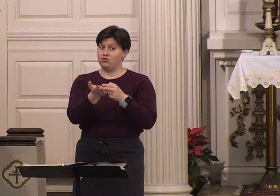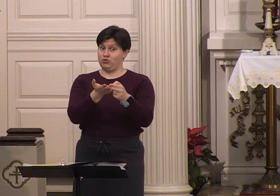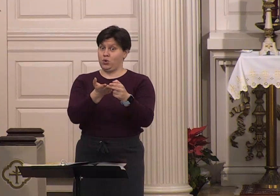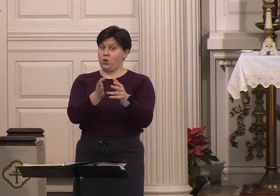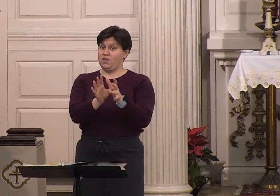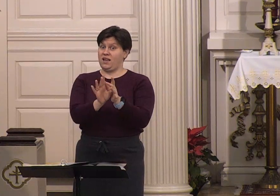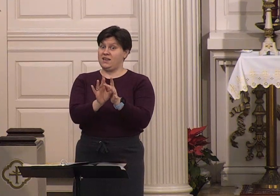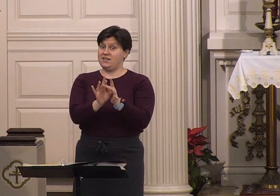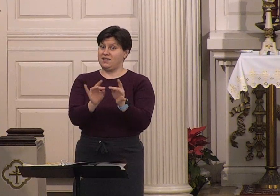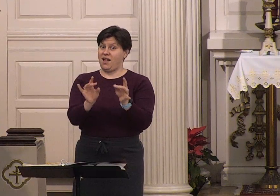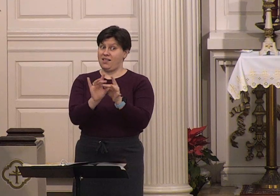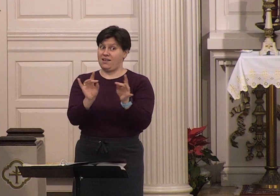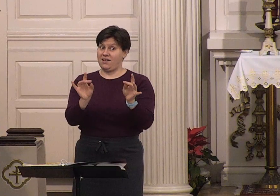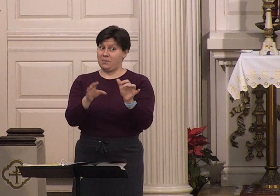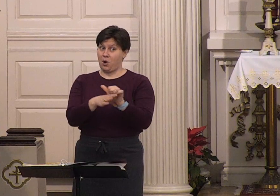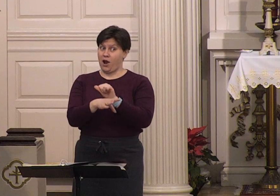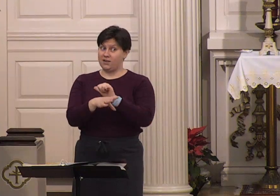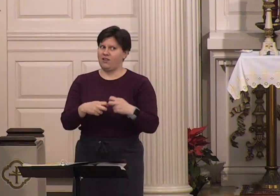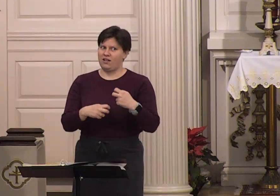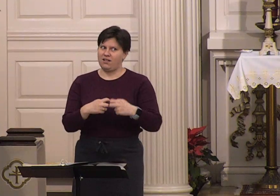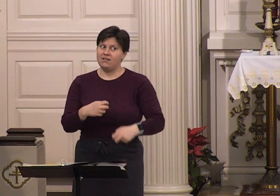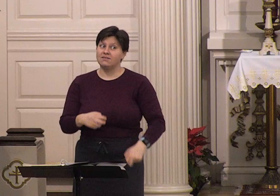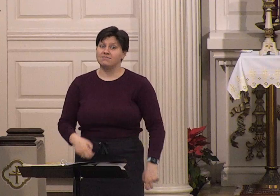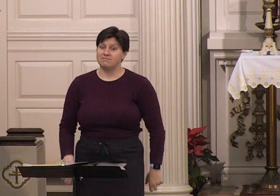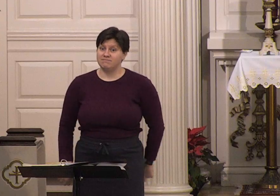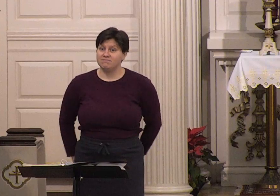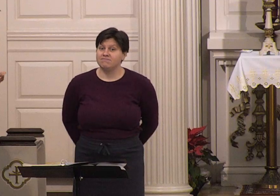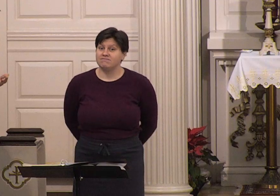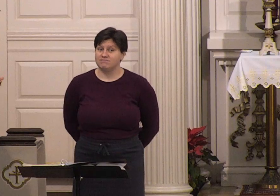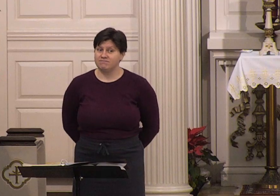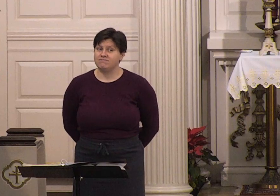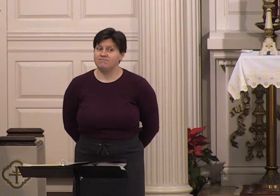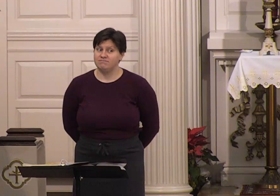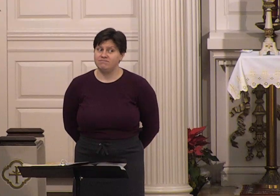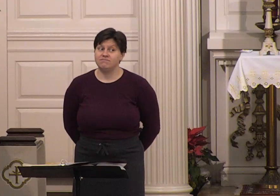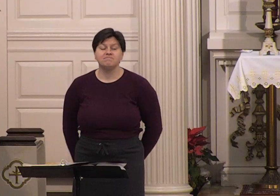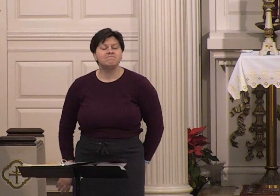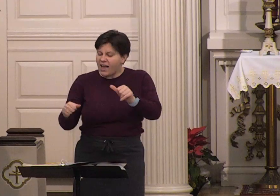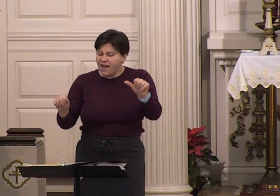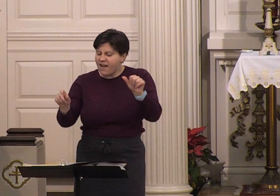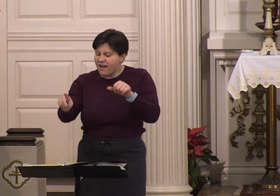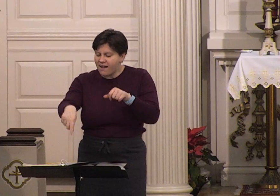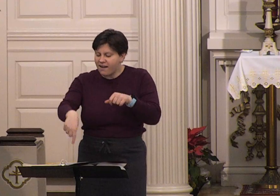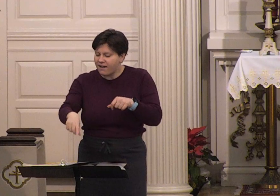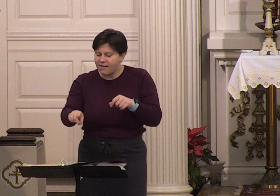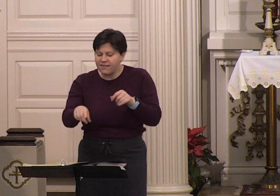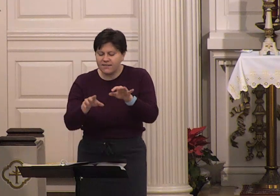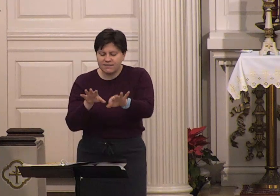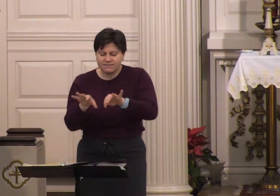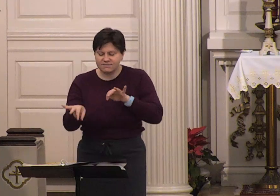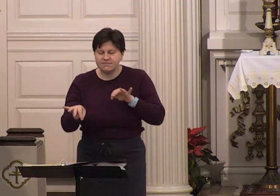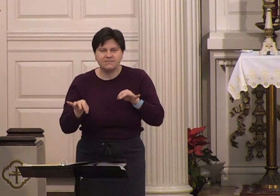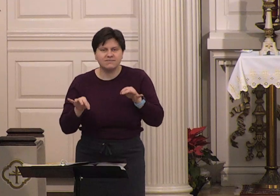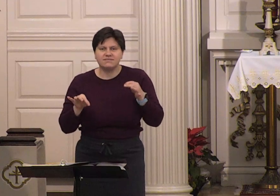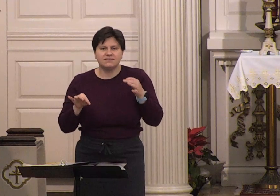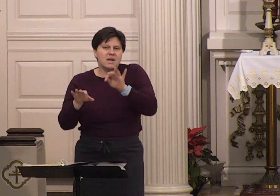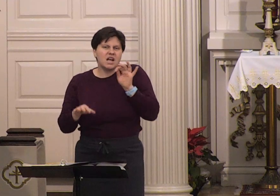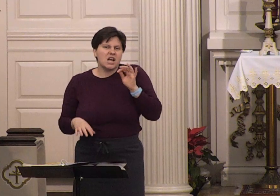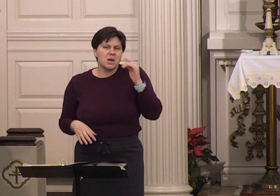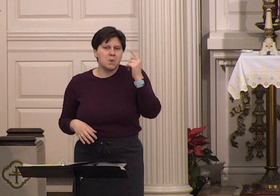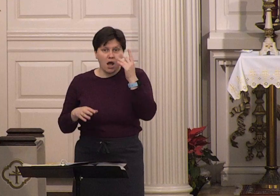be very difficult. Take any one of these, and you'll see that